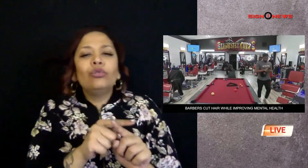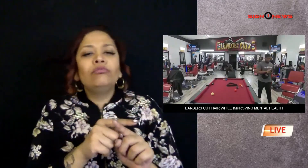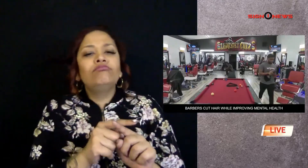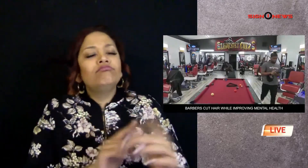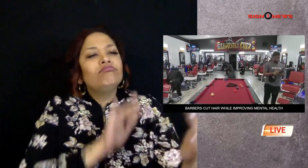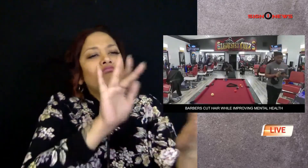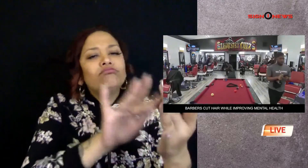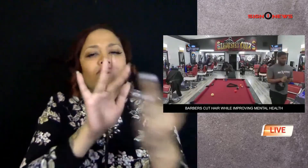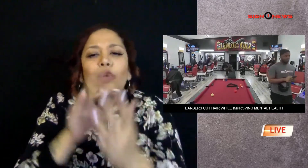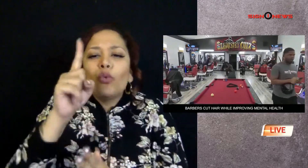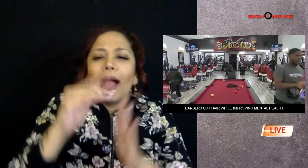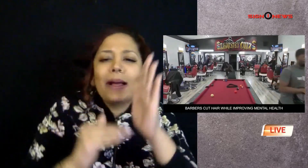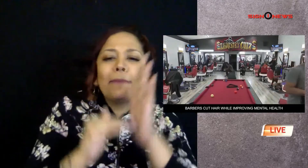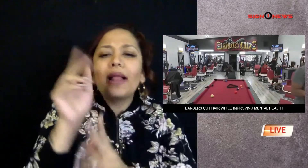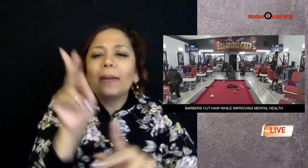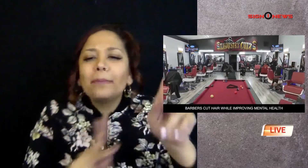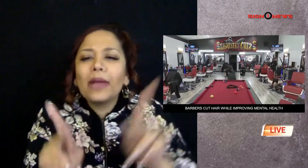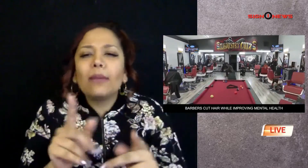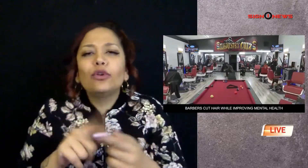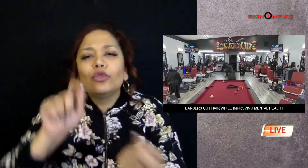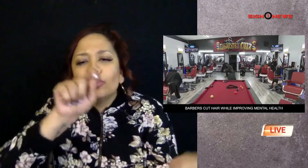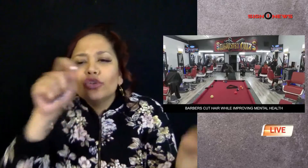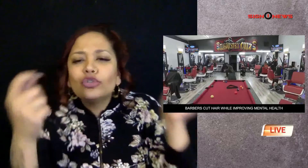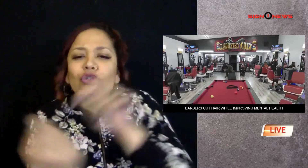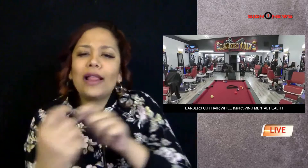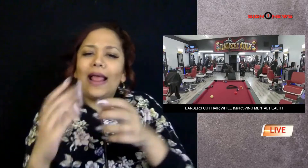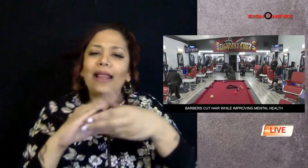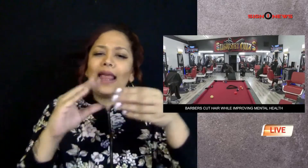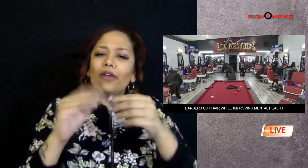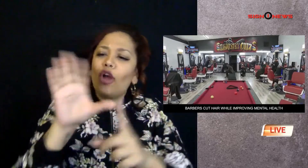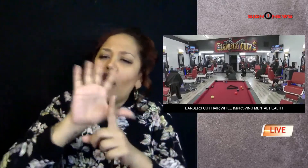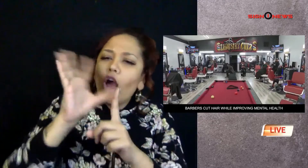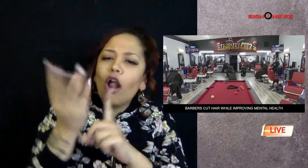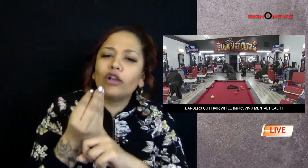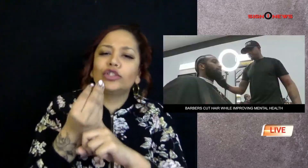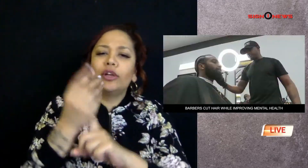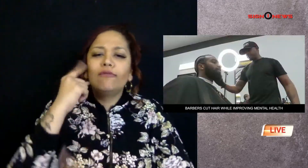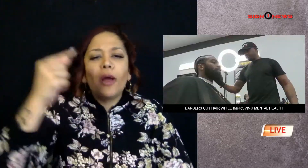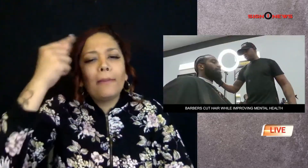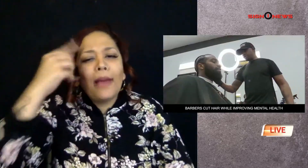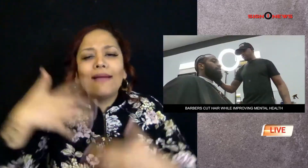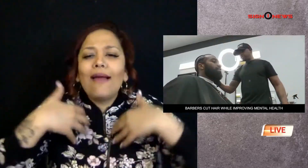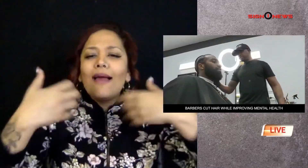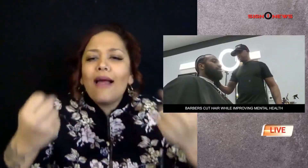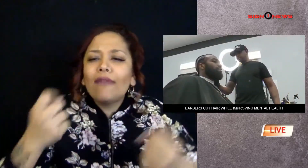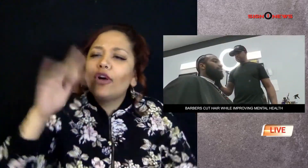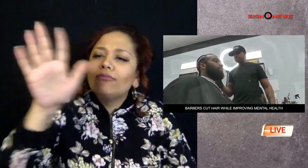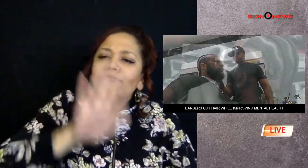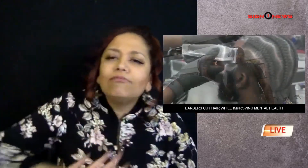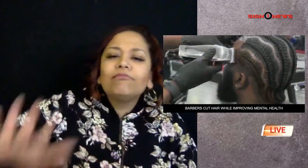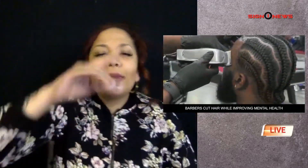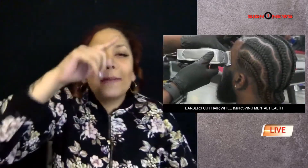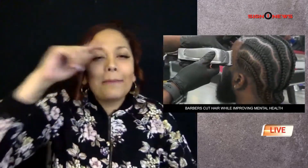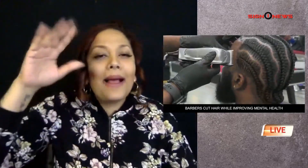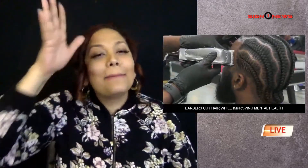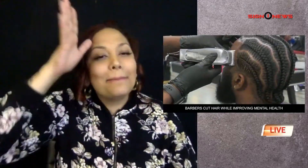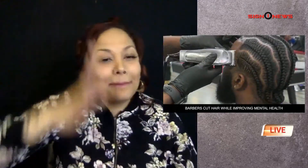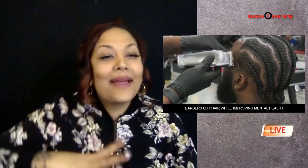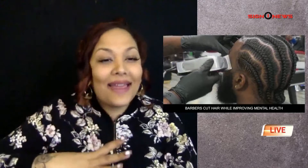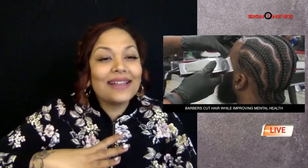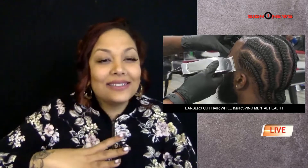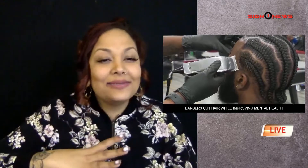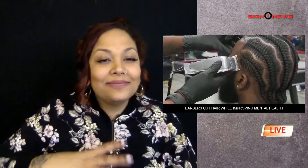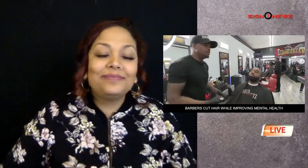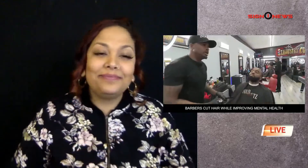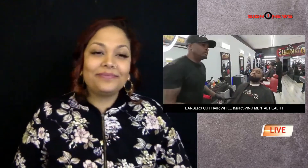2019. The goal is to reach out to 1 million people and change the narrative and culture